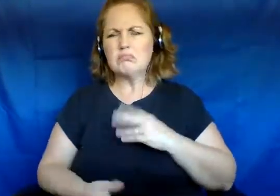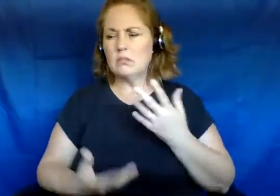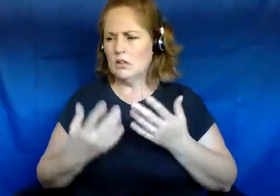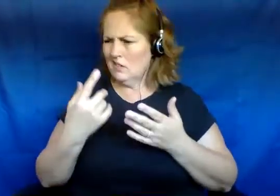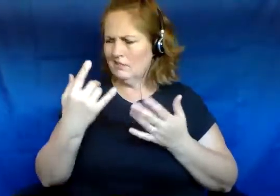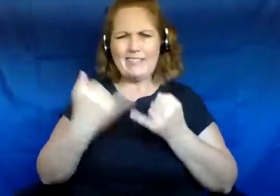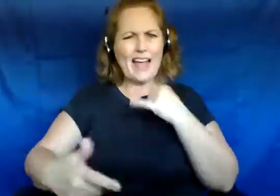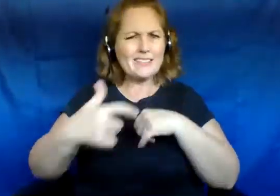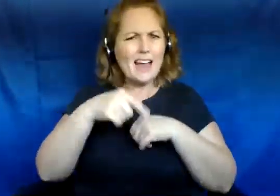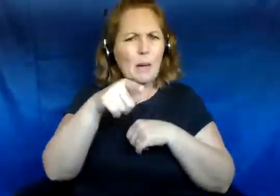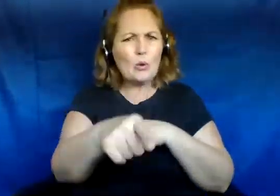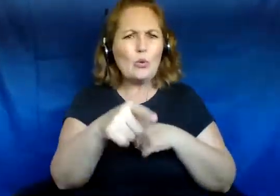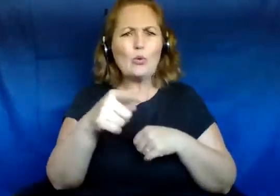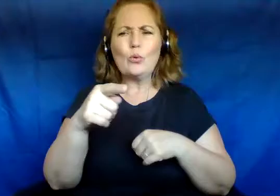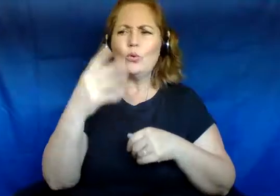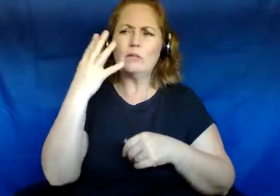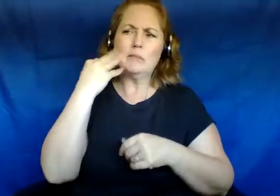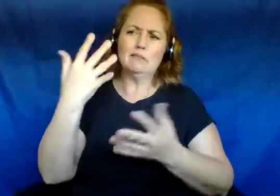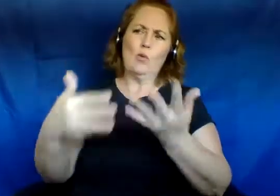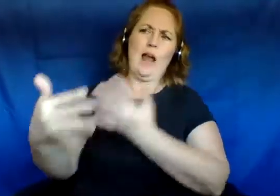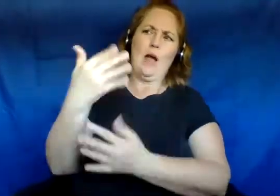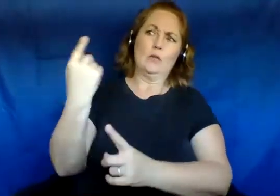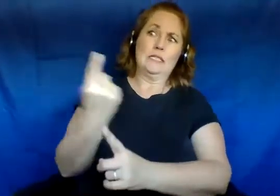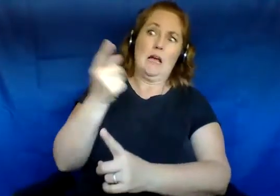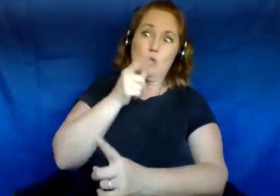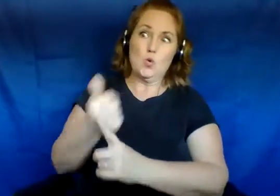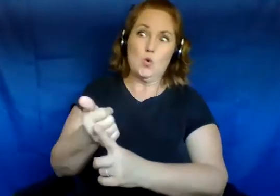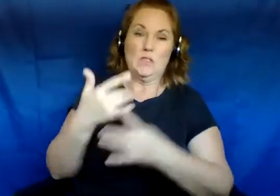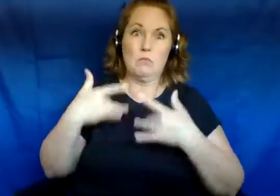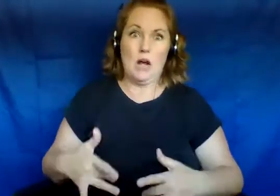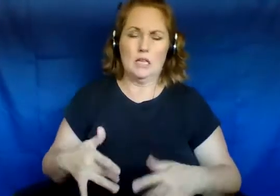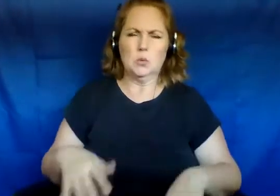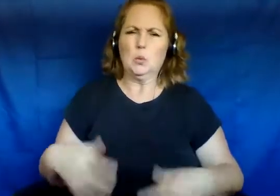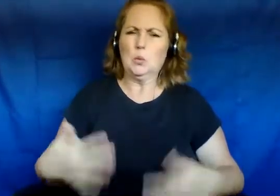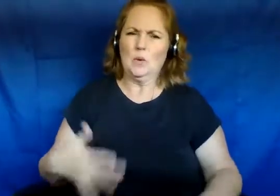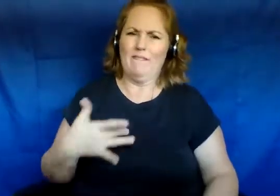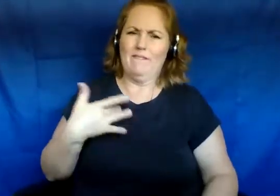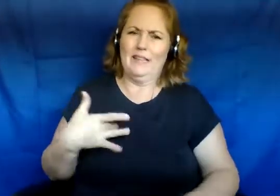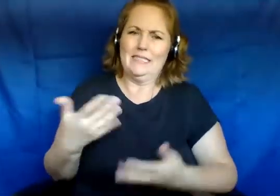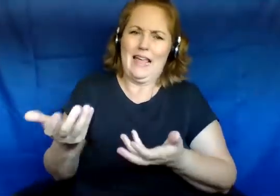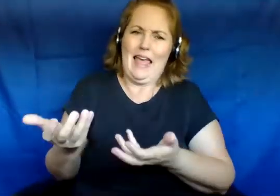the last time you've been around somebody who's depressed, but oh my God, is that heavy.